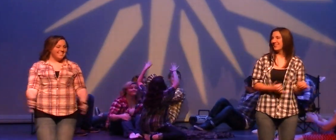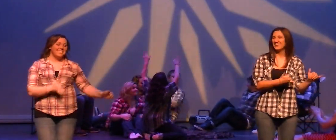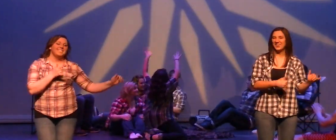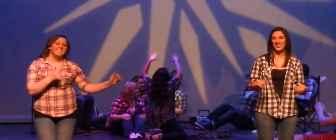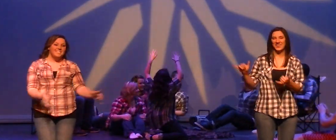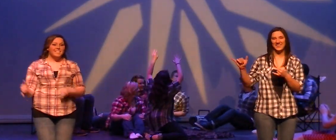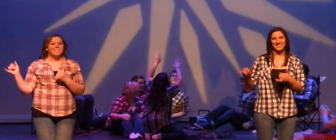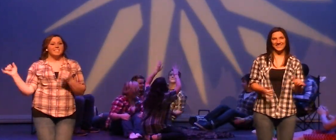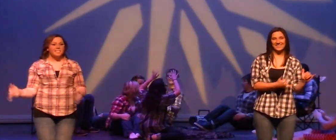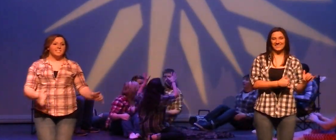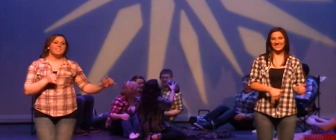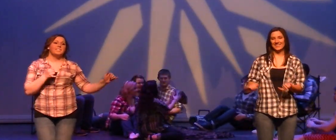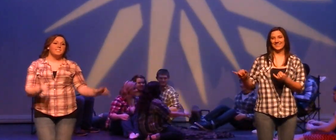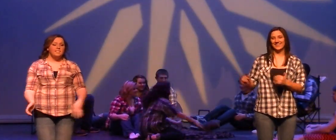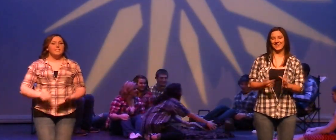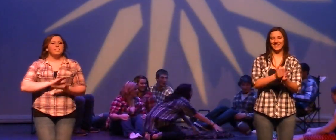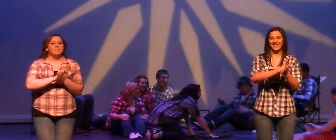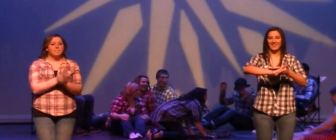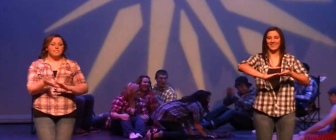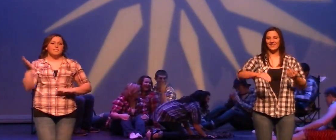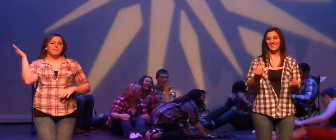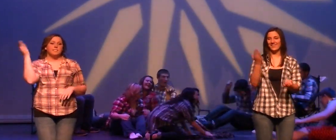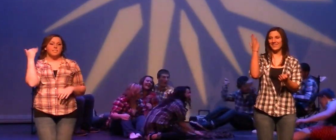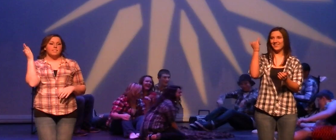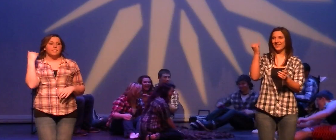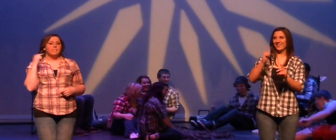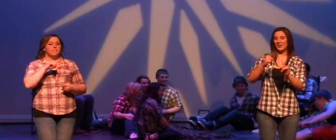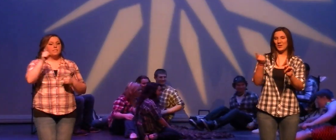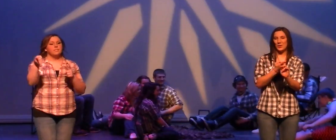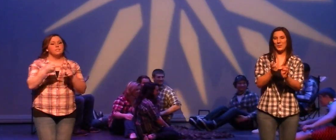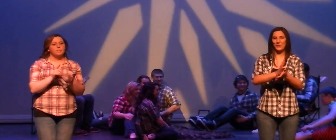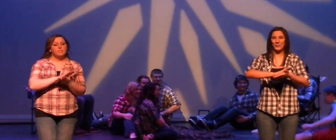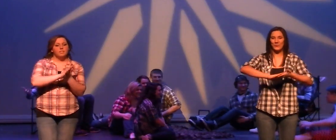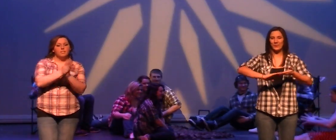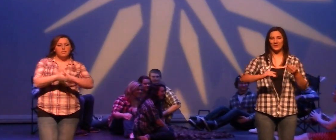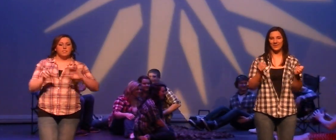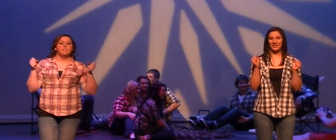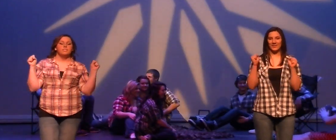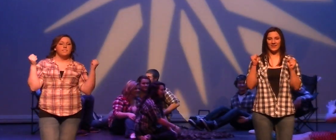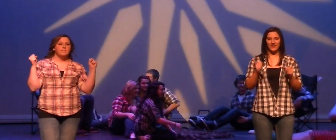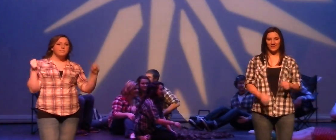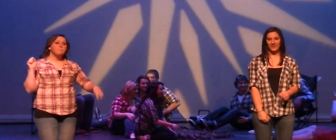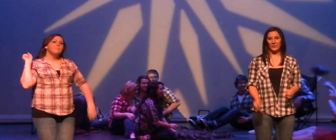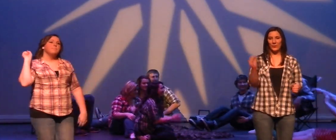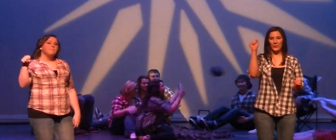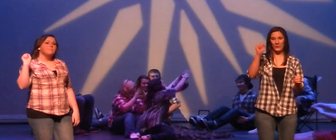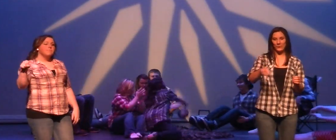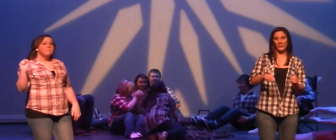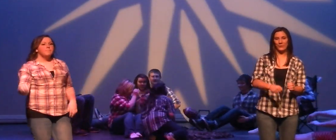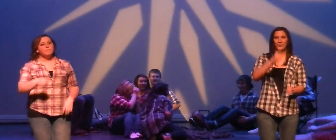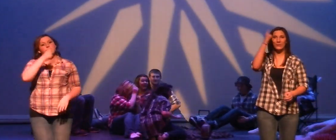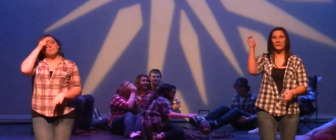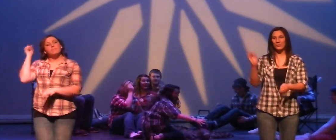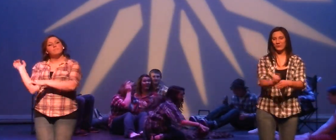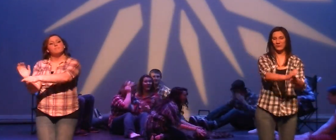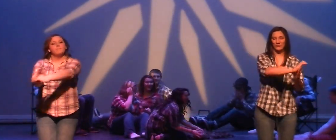get in the mood Things start getting on, heat it up, and it starts getting cool, yeah It's so